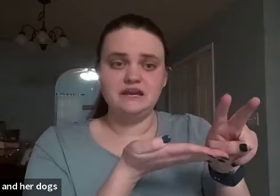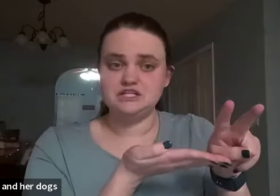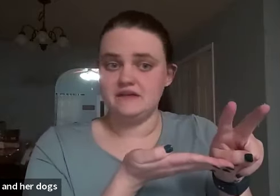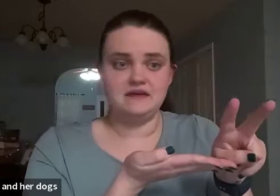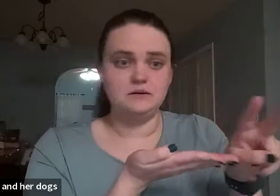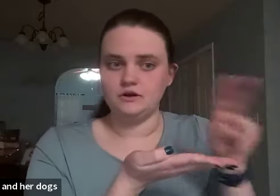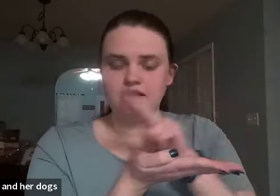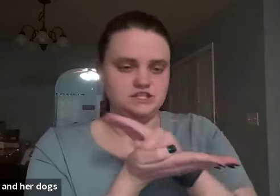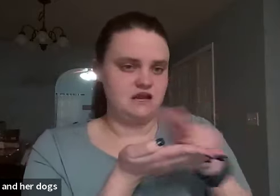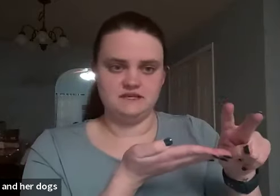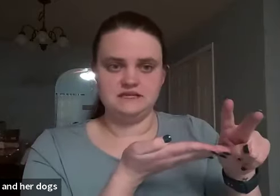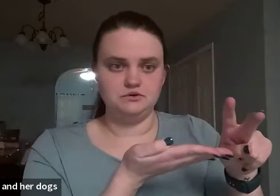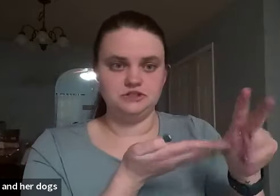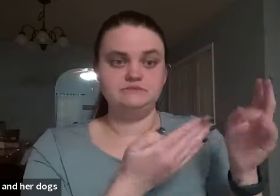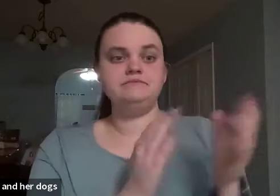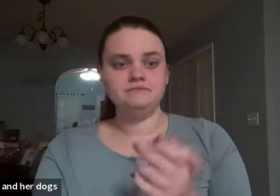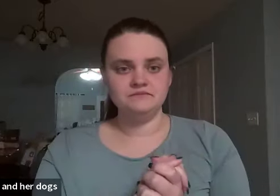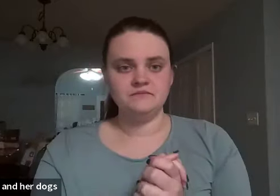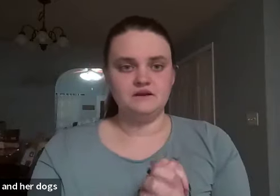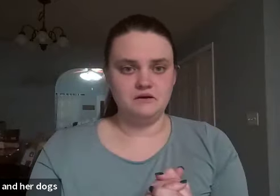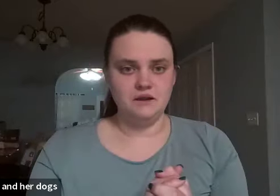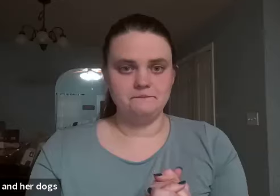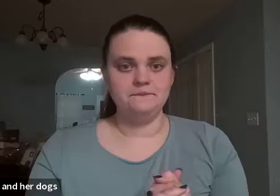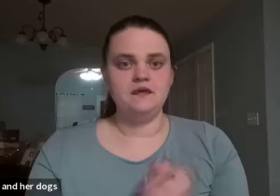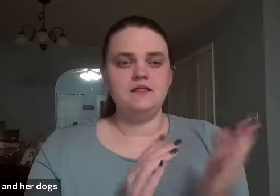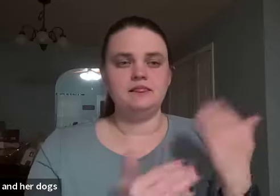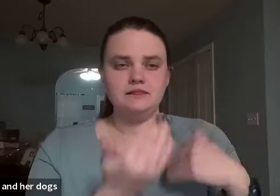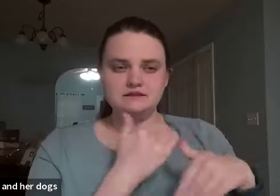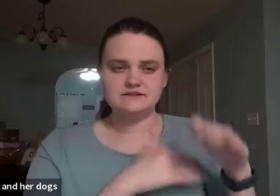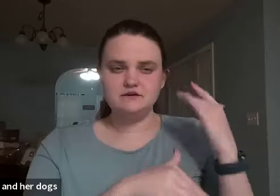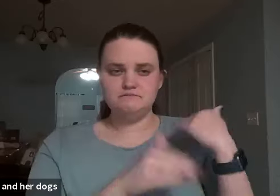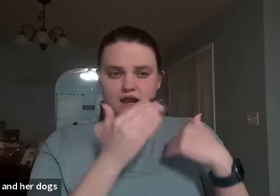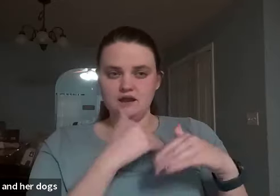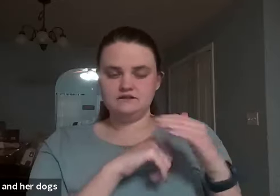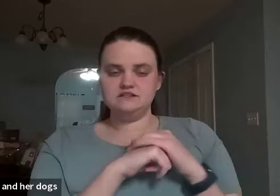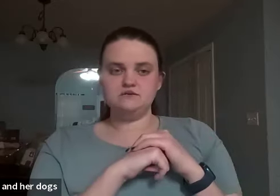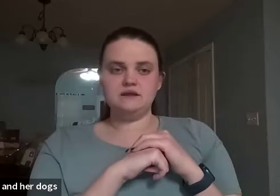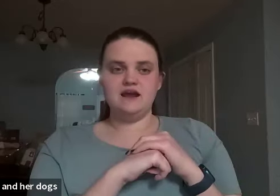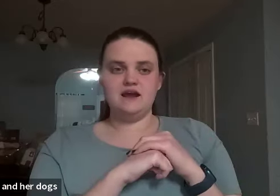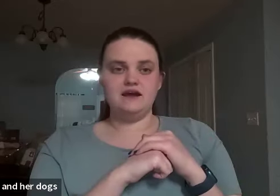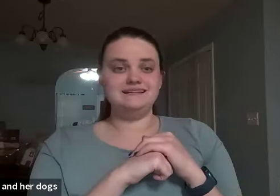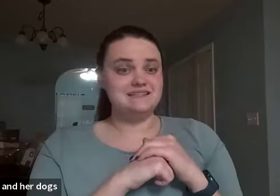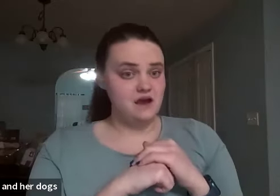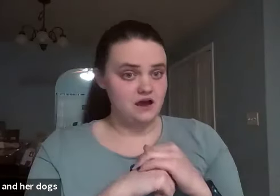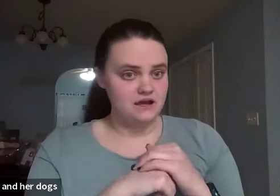can just add that number and just have that same motion. Okay, let's go back. So we had